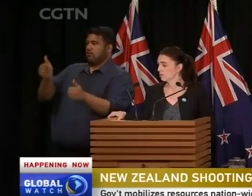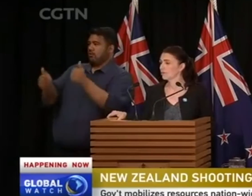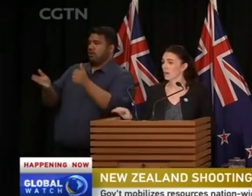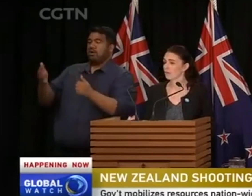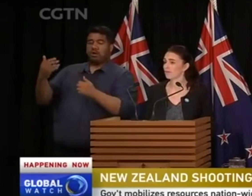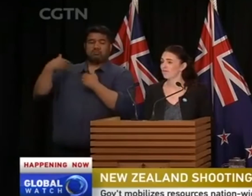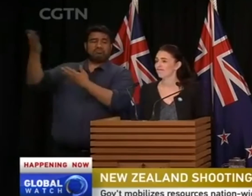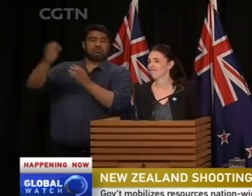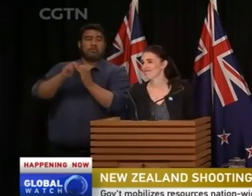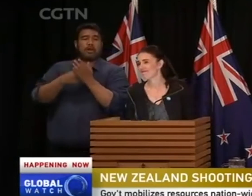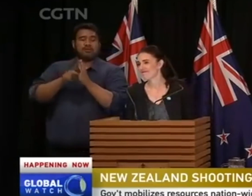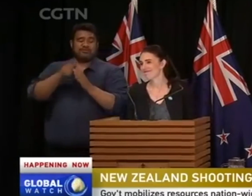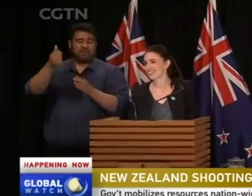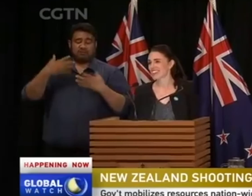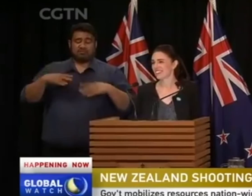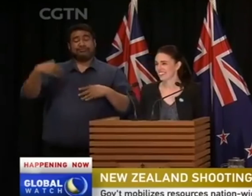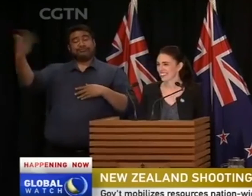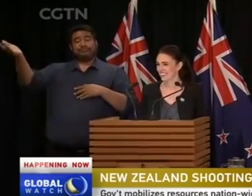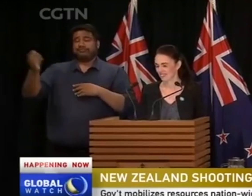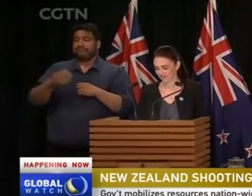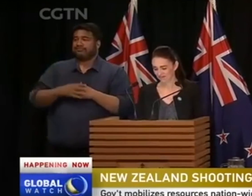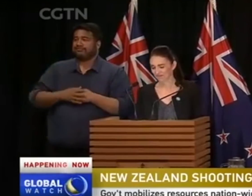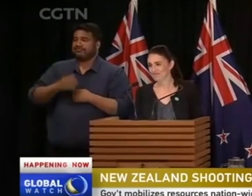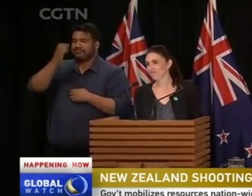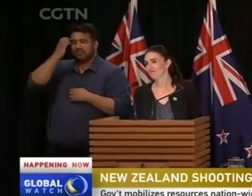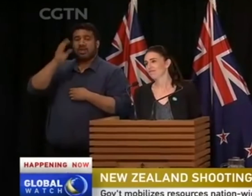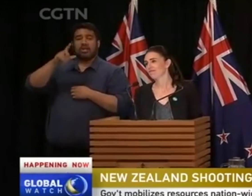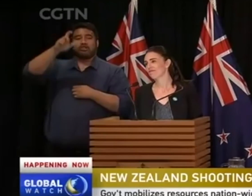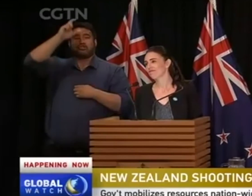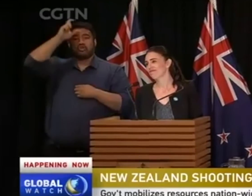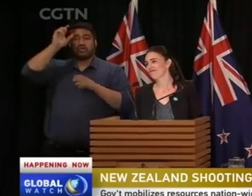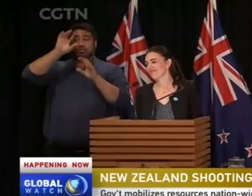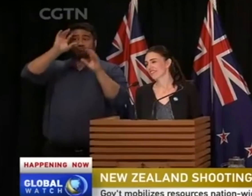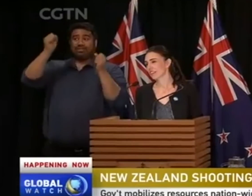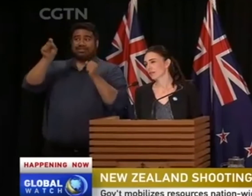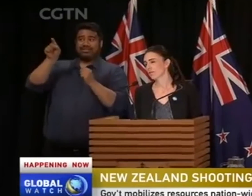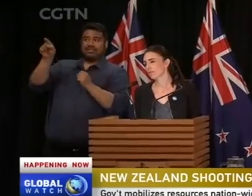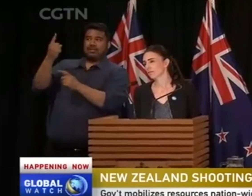Go. She's clairvoyant. the Turkish president has used